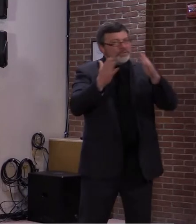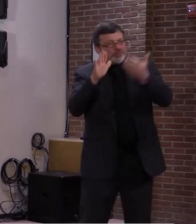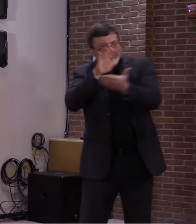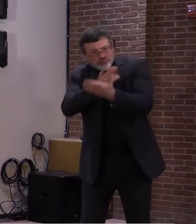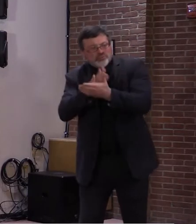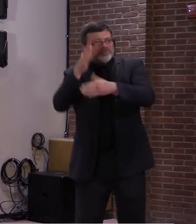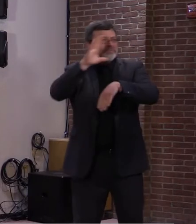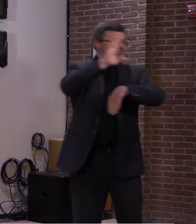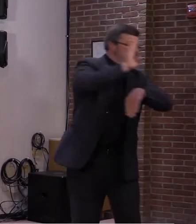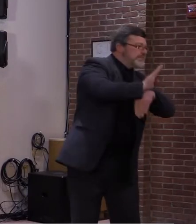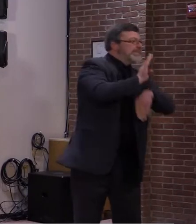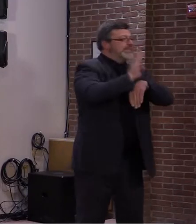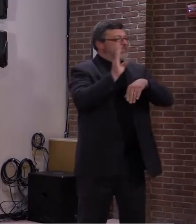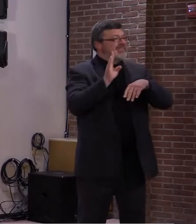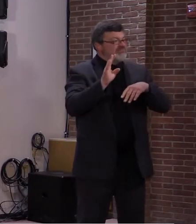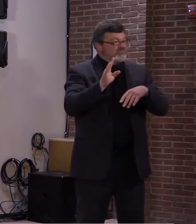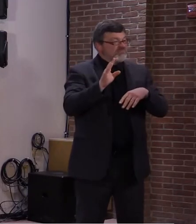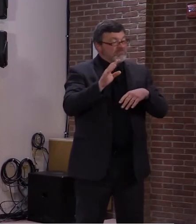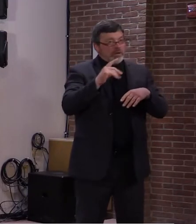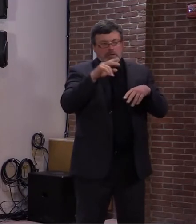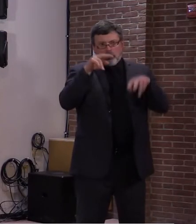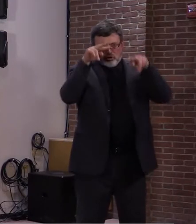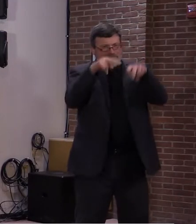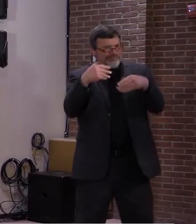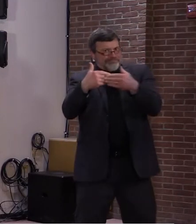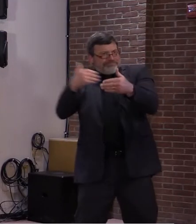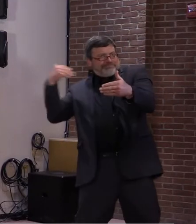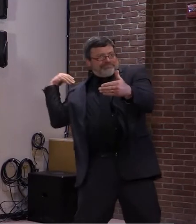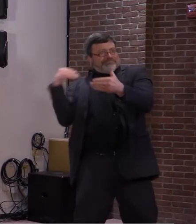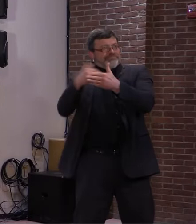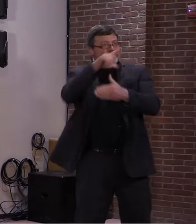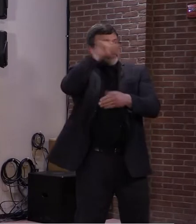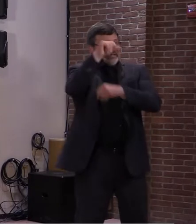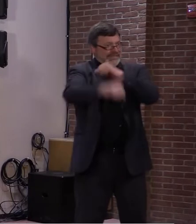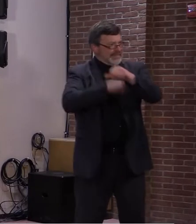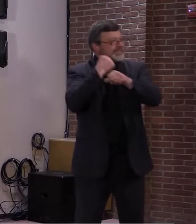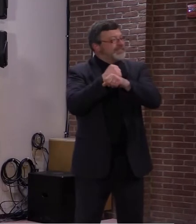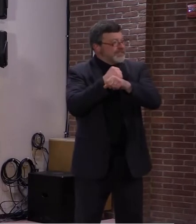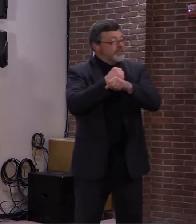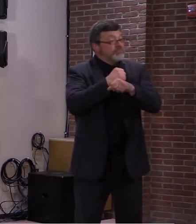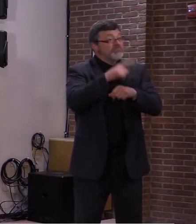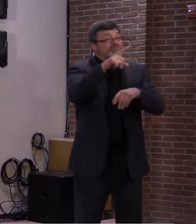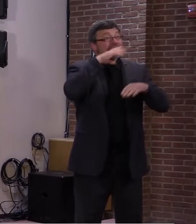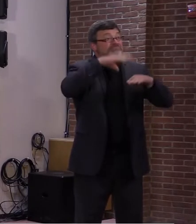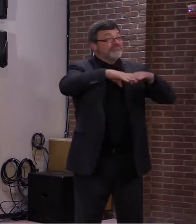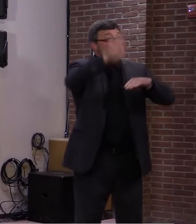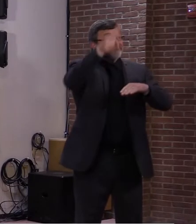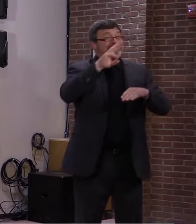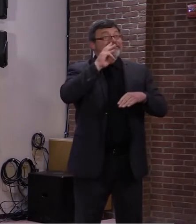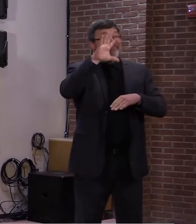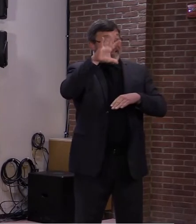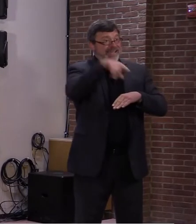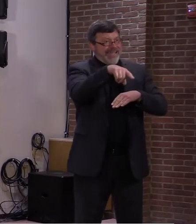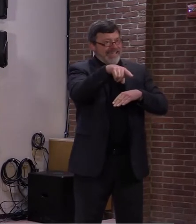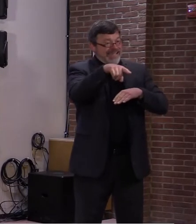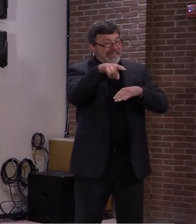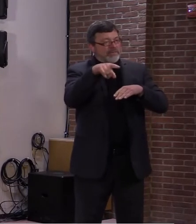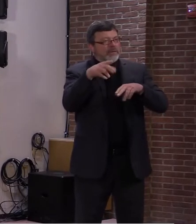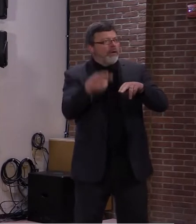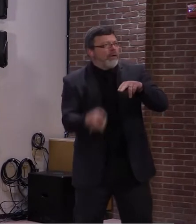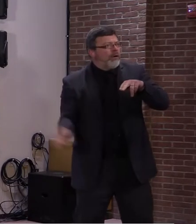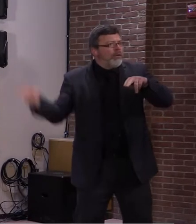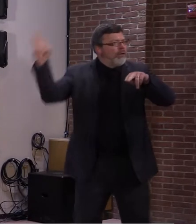the number of Vermonters over the age of 65 has increased by over 40,000.